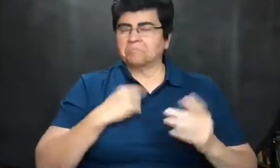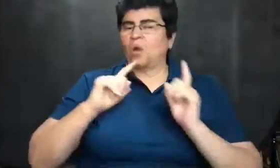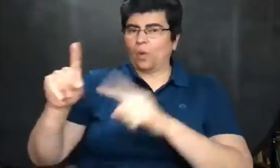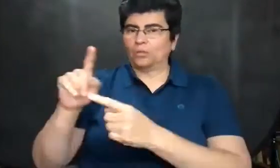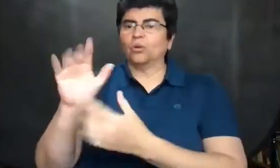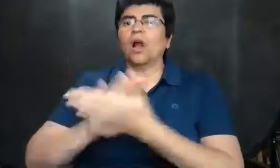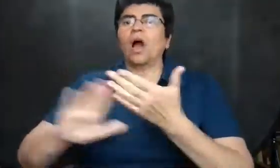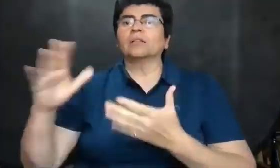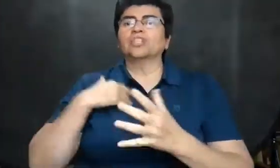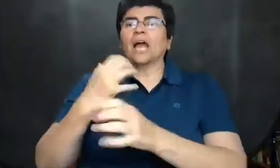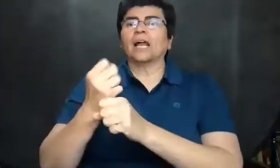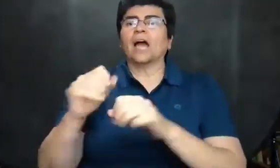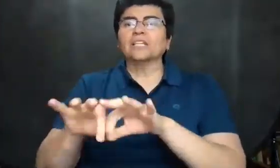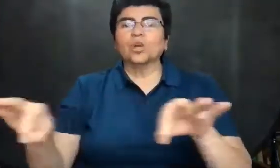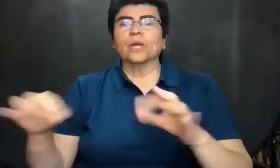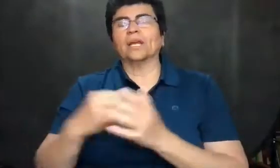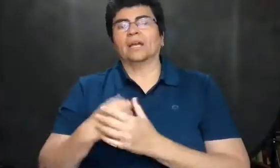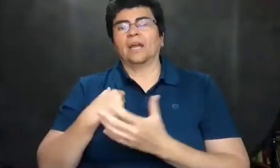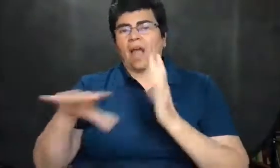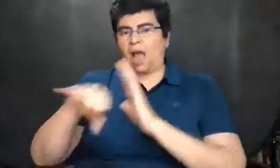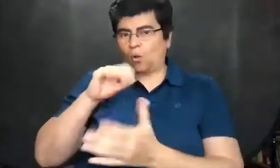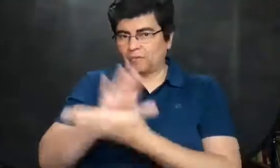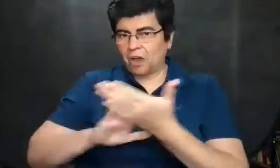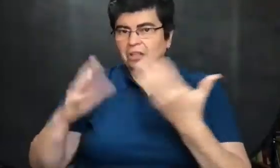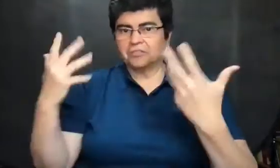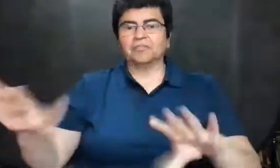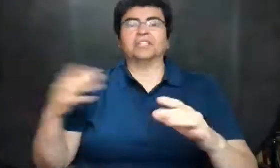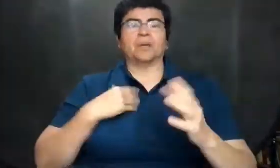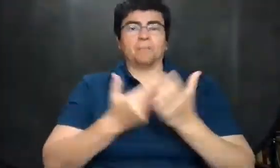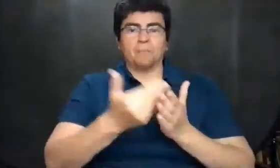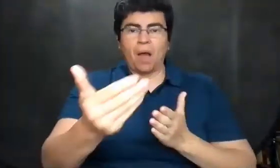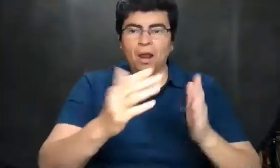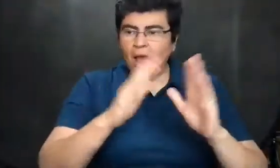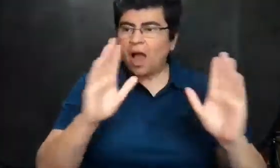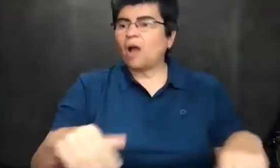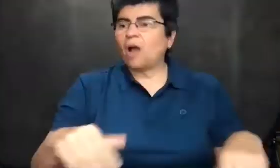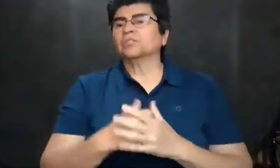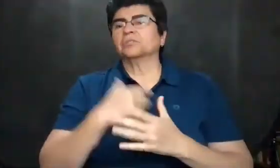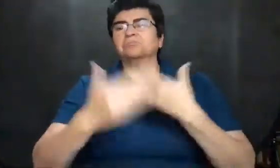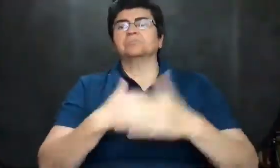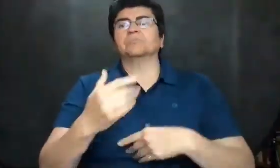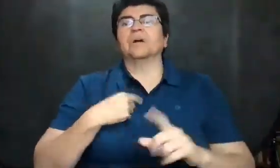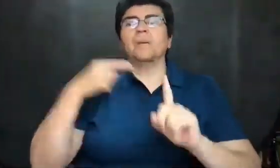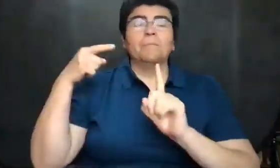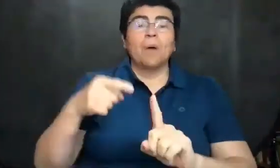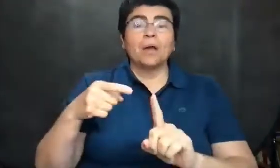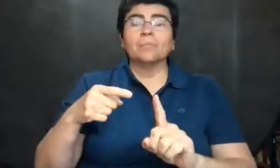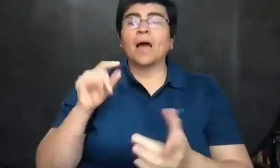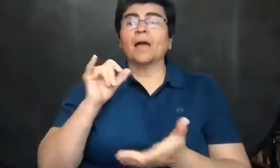degree, I came out of college, I bought a house. You know, I did all these things. The bottom line is that I also began to